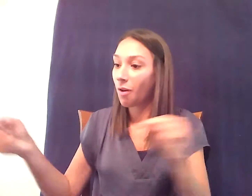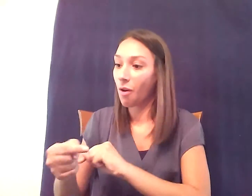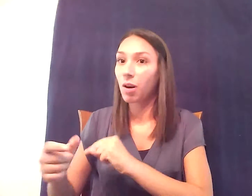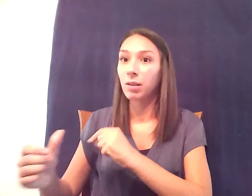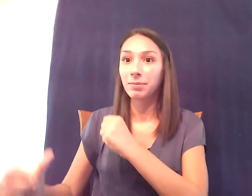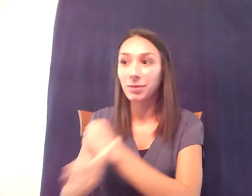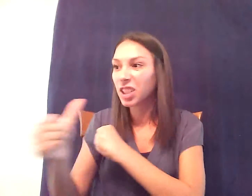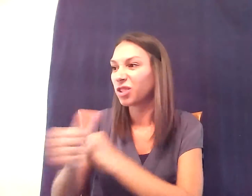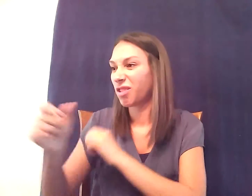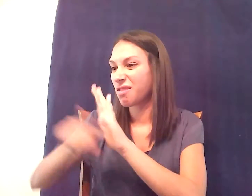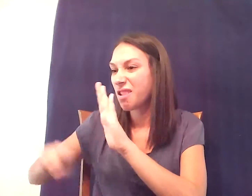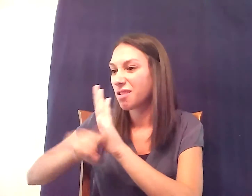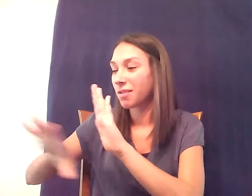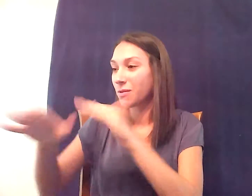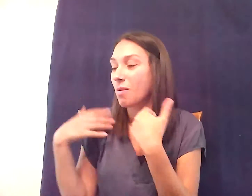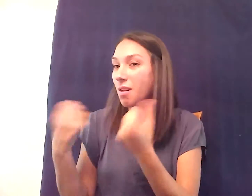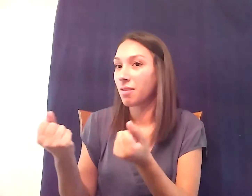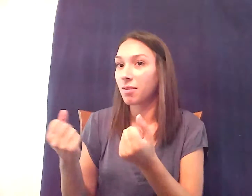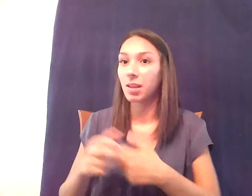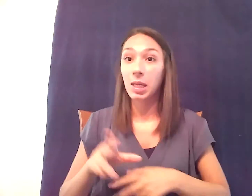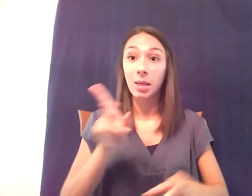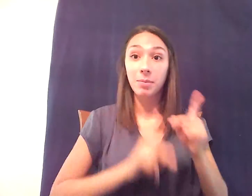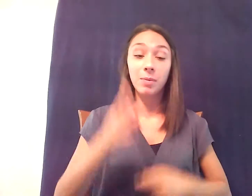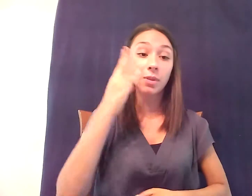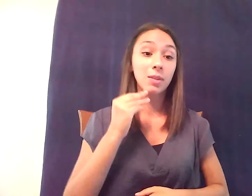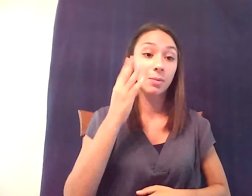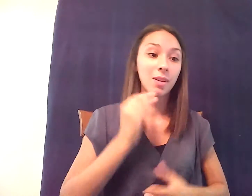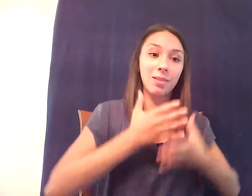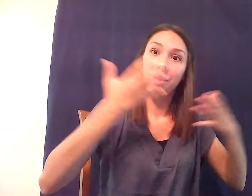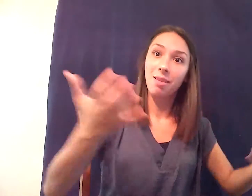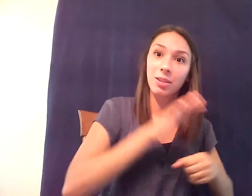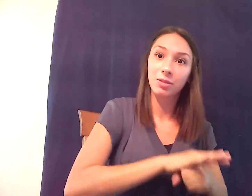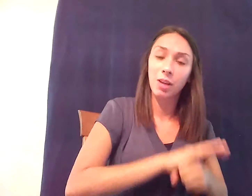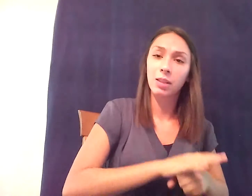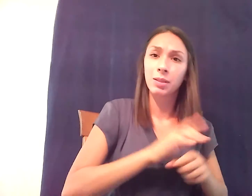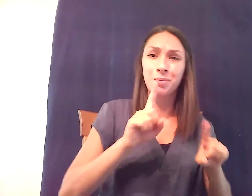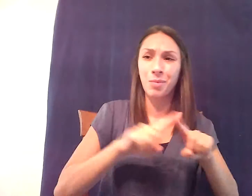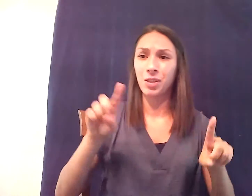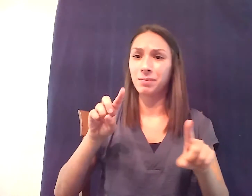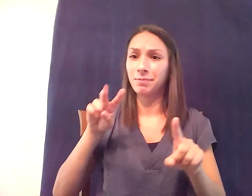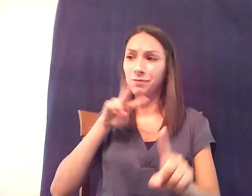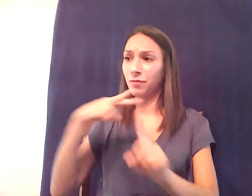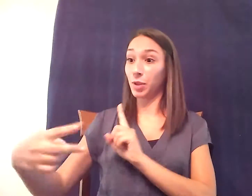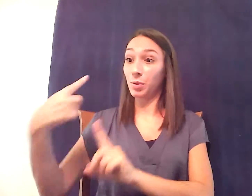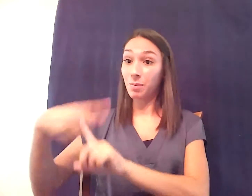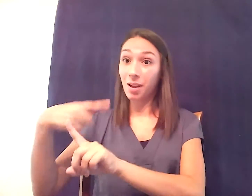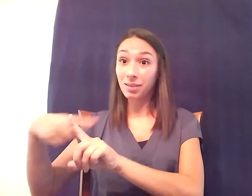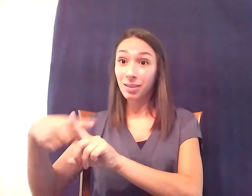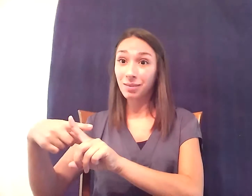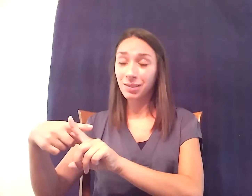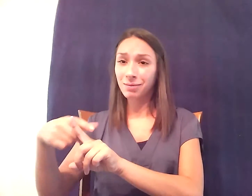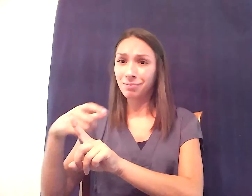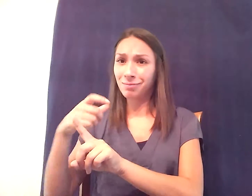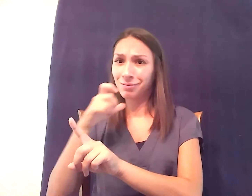People who experienced a lot of stress but did not view stress as harmful were no more likely to die. In fact, they had the